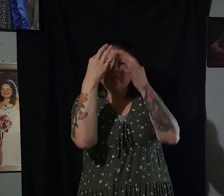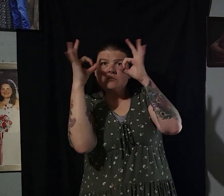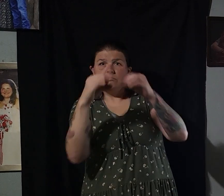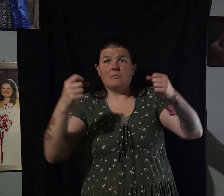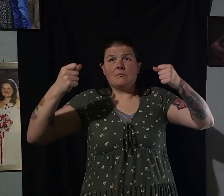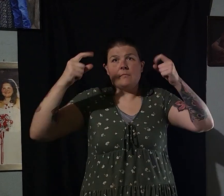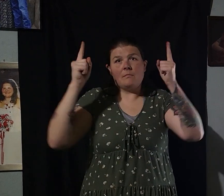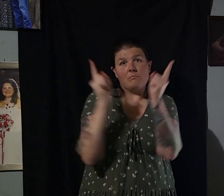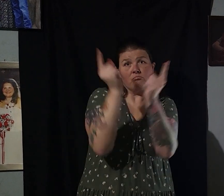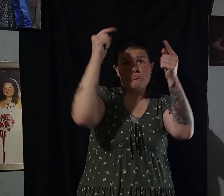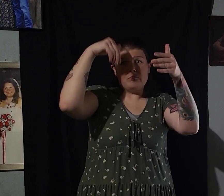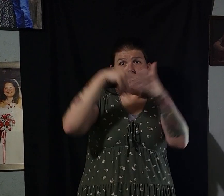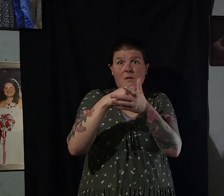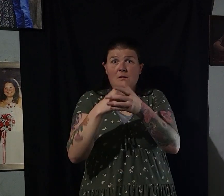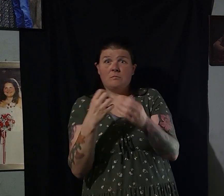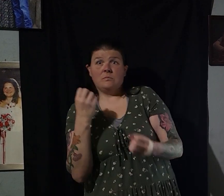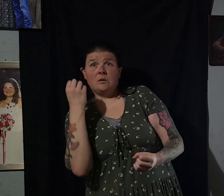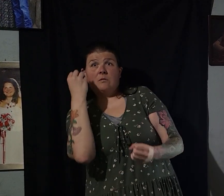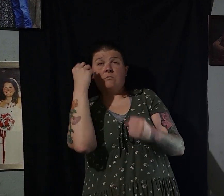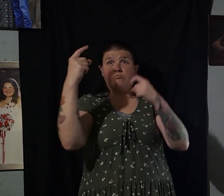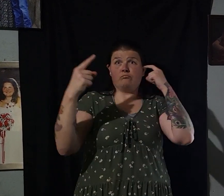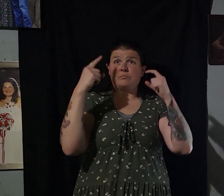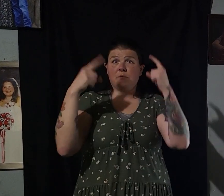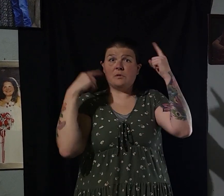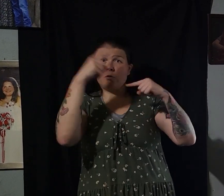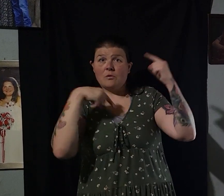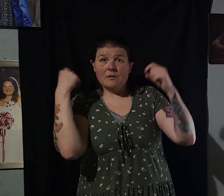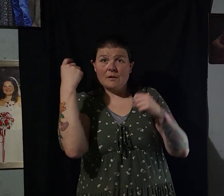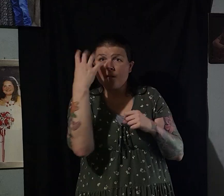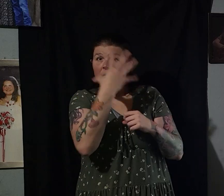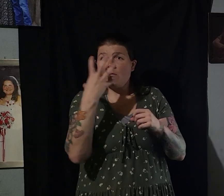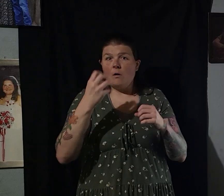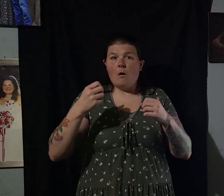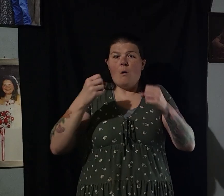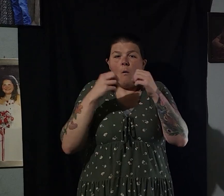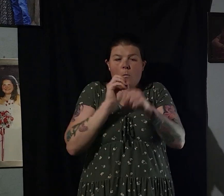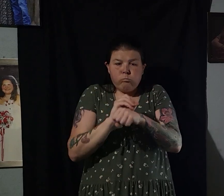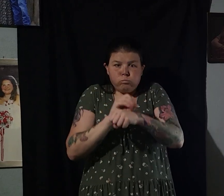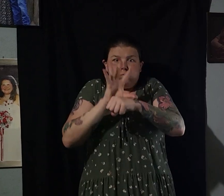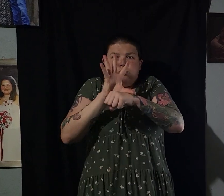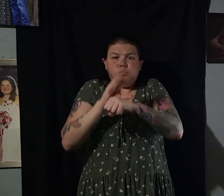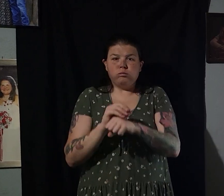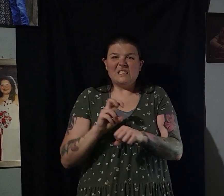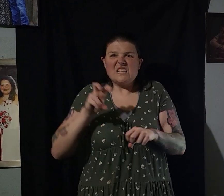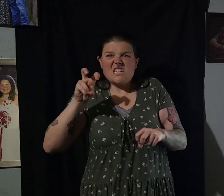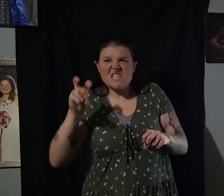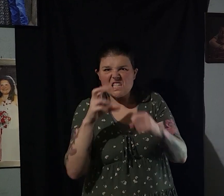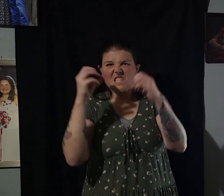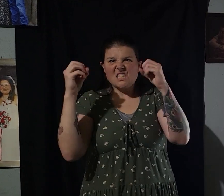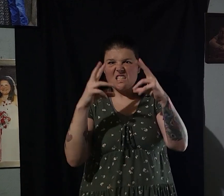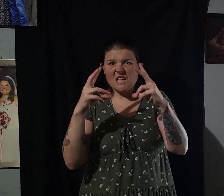get pretty lively. There's lots of puffing and hissing, and sometimes there's a real